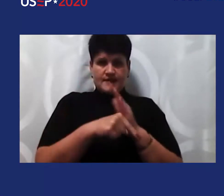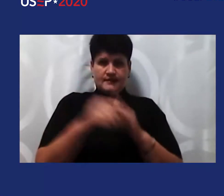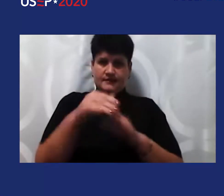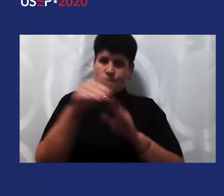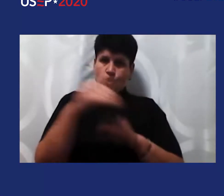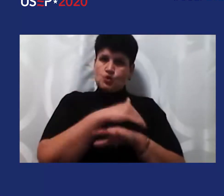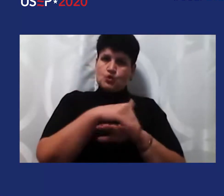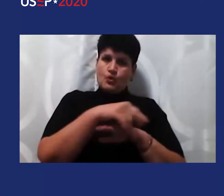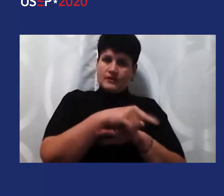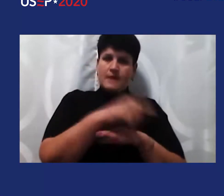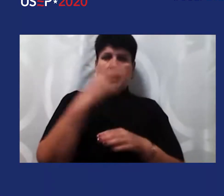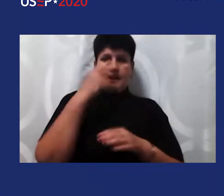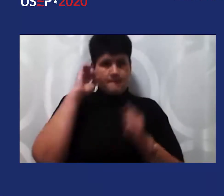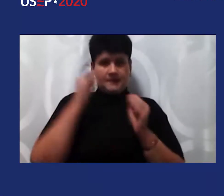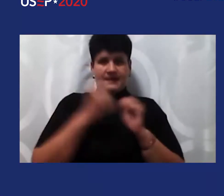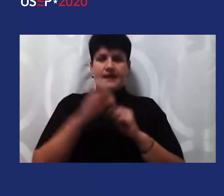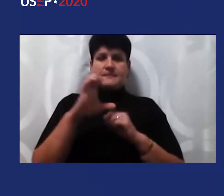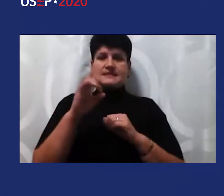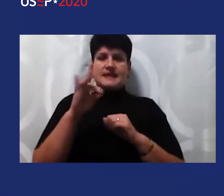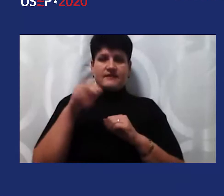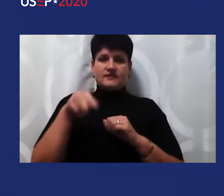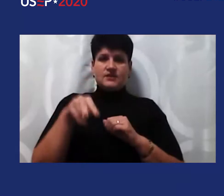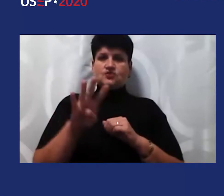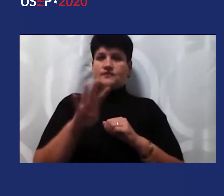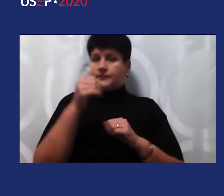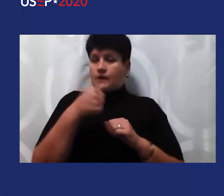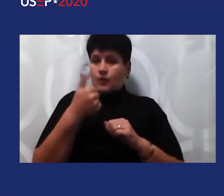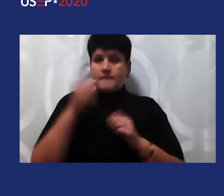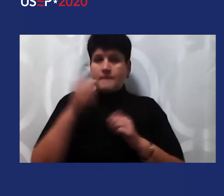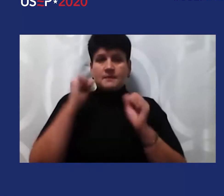of voting would be perceived as fair.